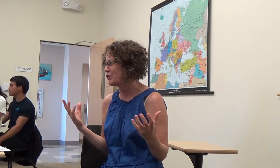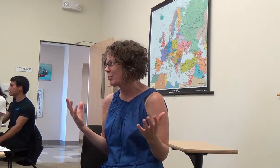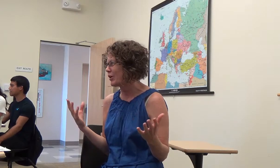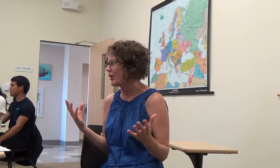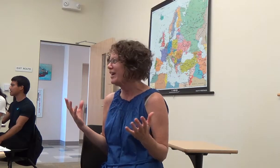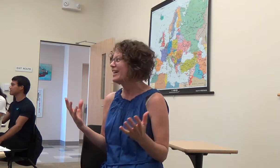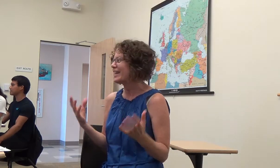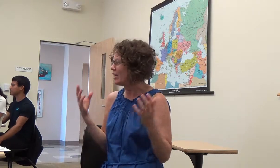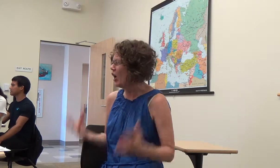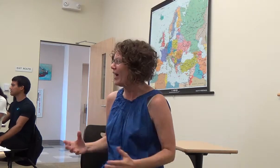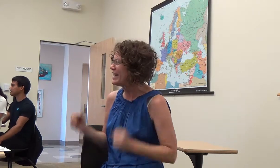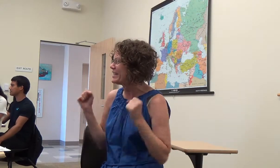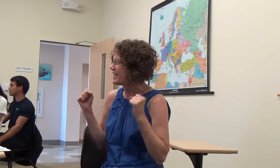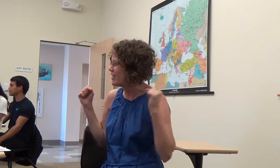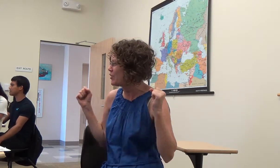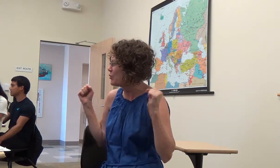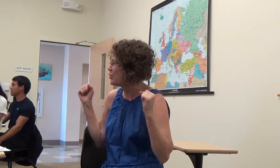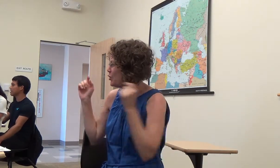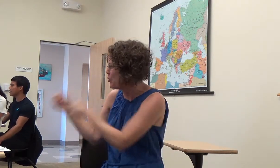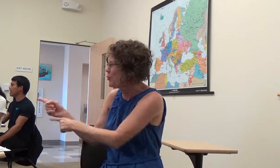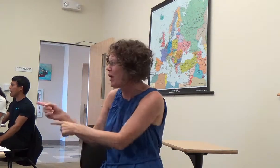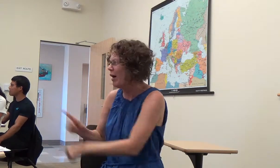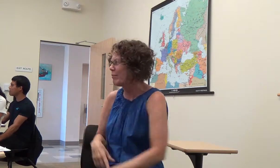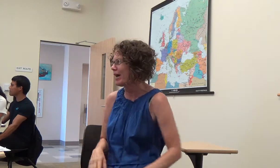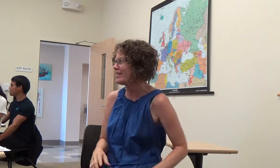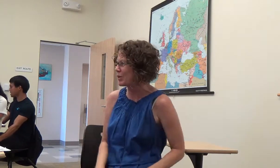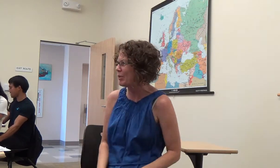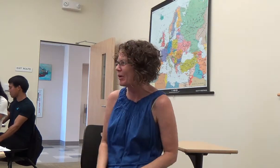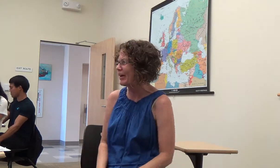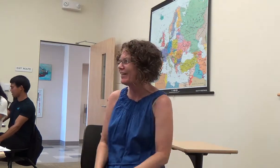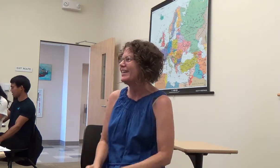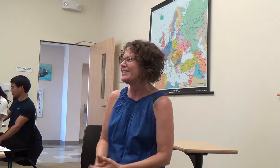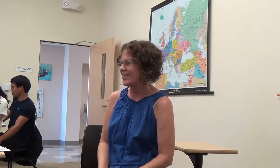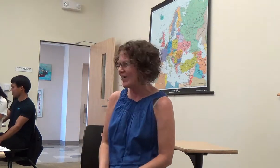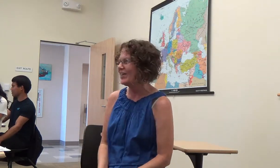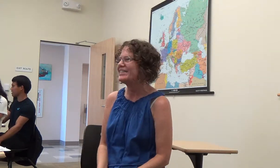interpreter. It's like, no, I need to sign to you, not my interpreter. So it's